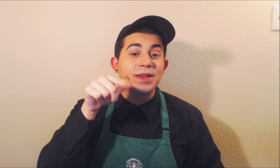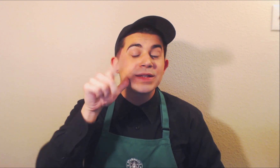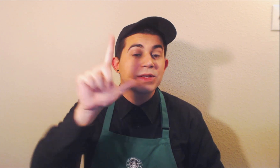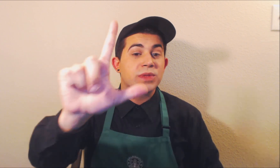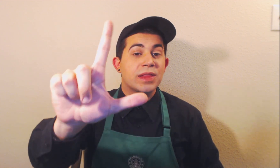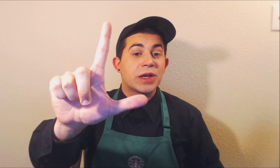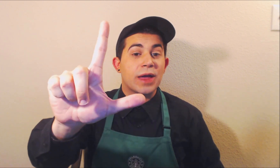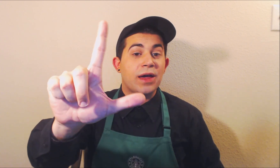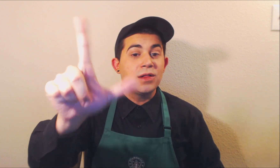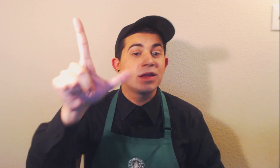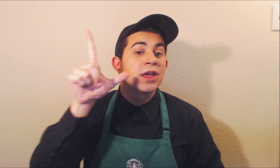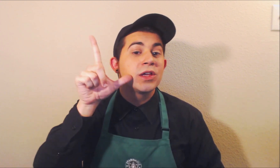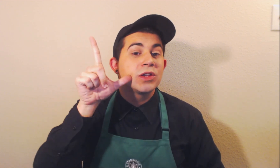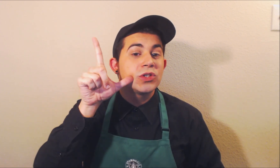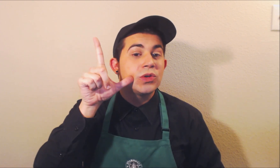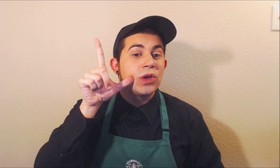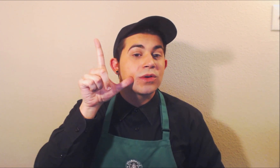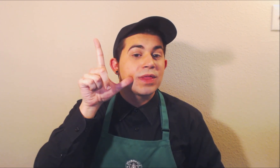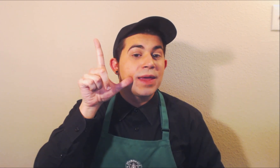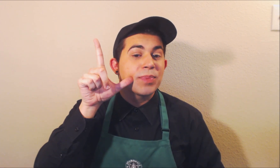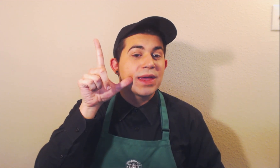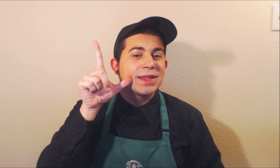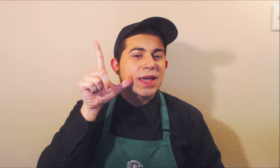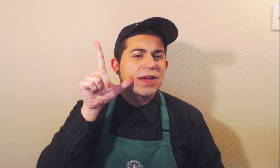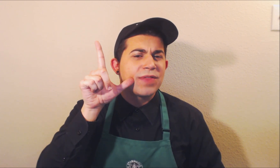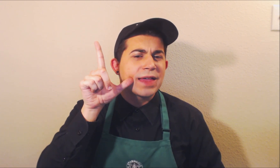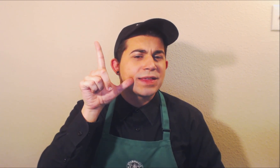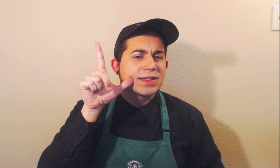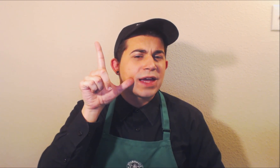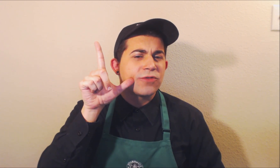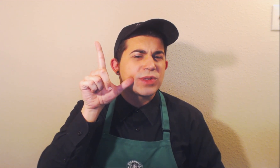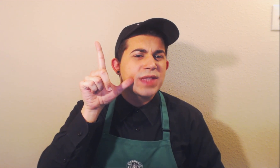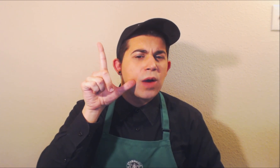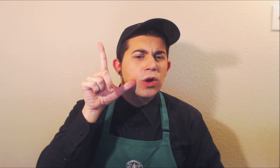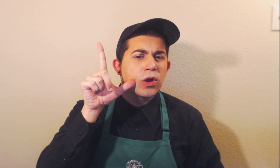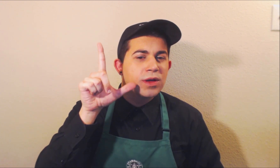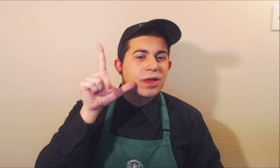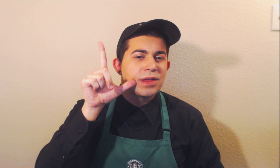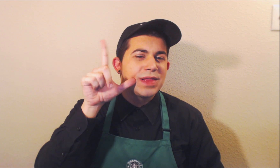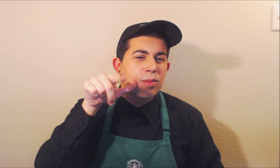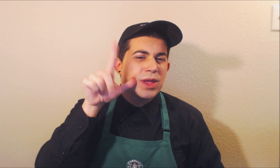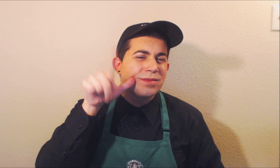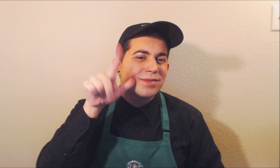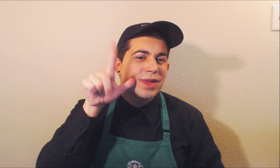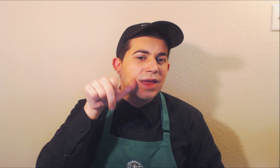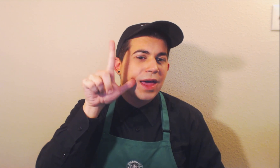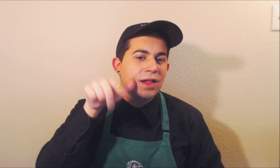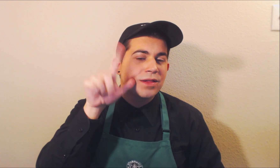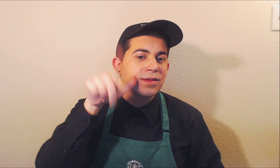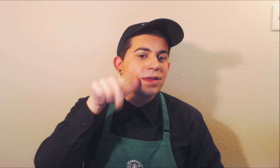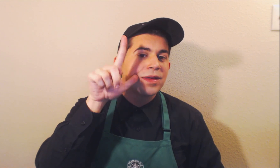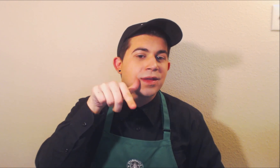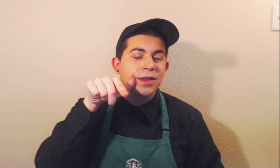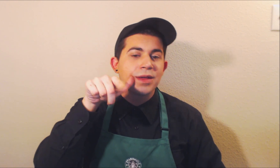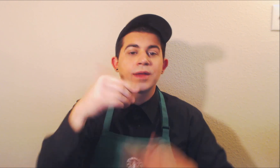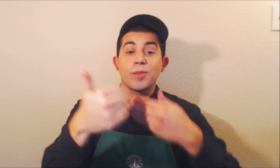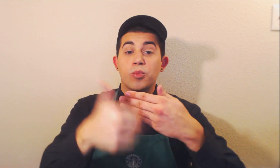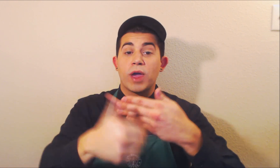Lemon, so with the letter L to your lip, it's kind of like the sign for sour. Lemon, L,